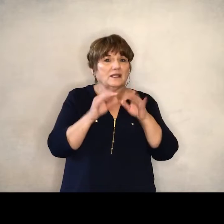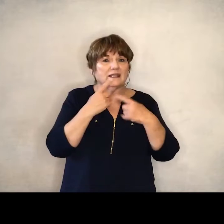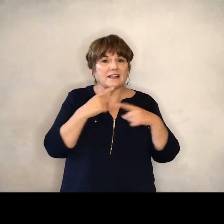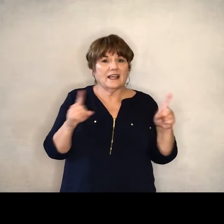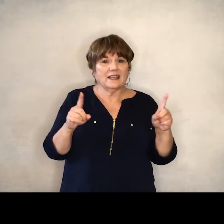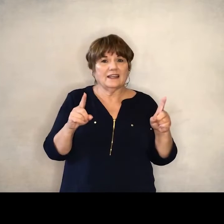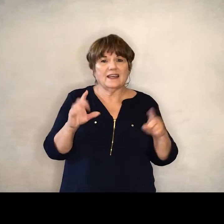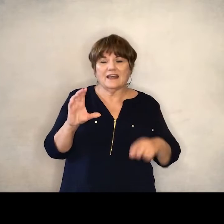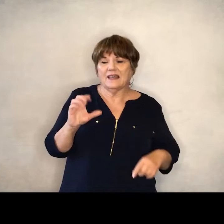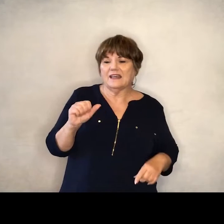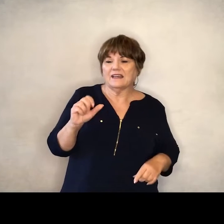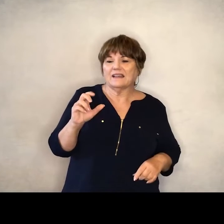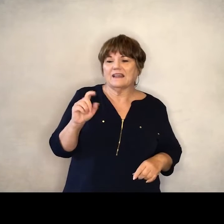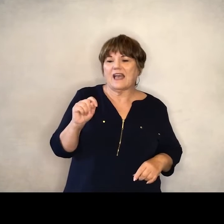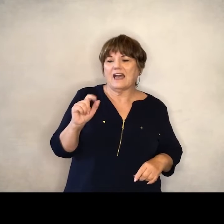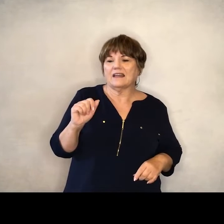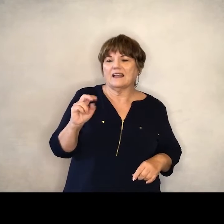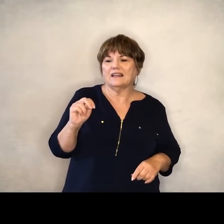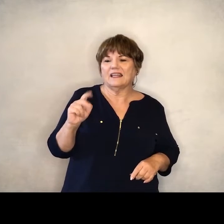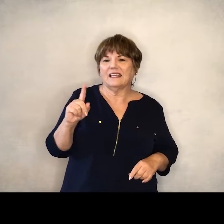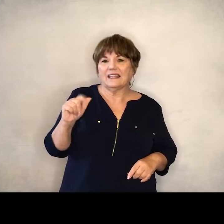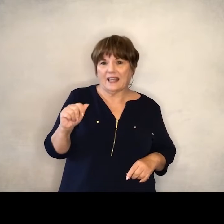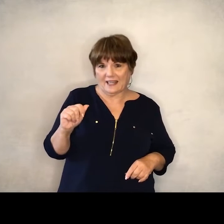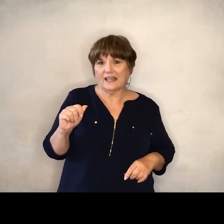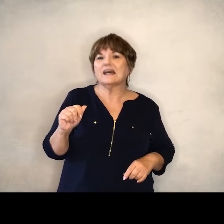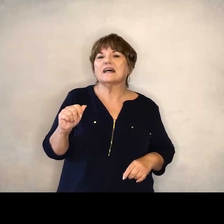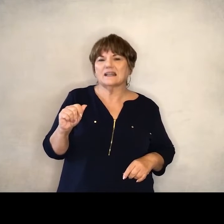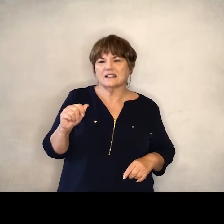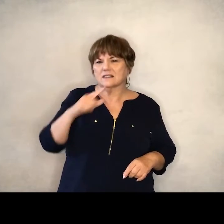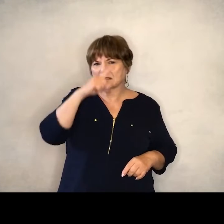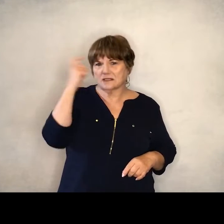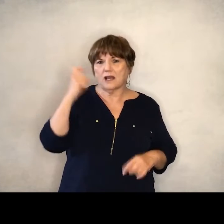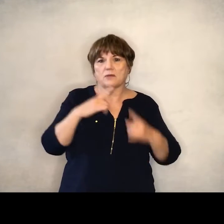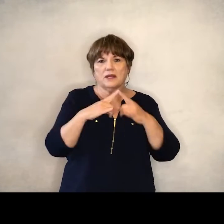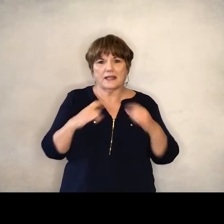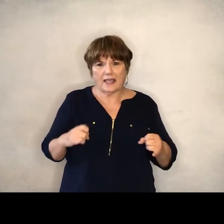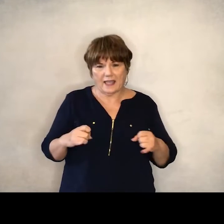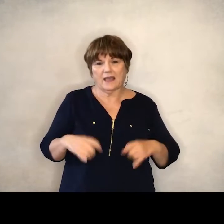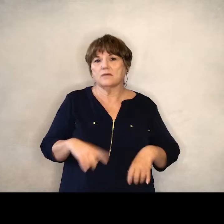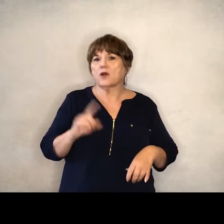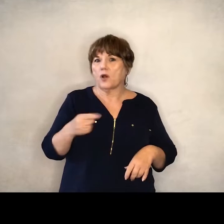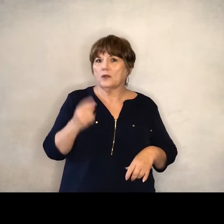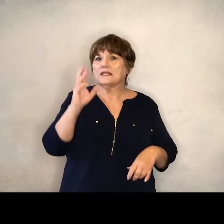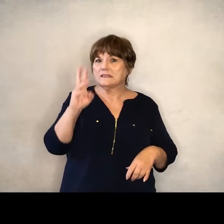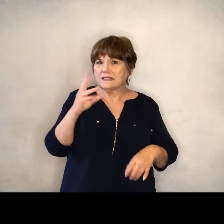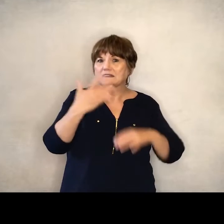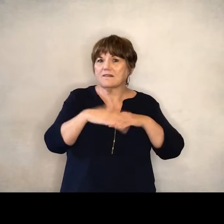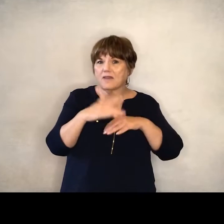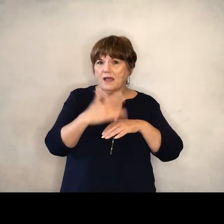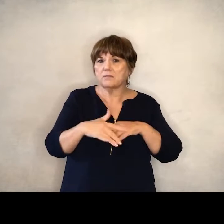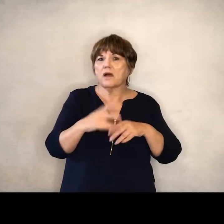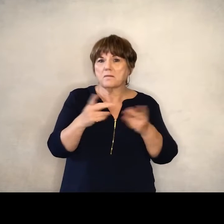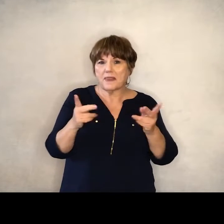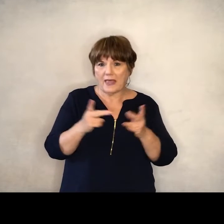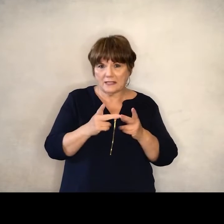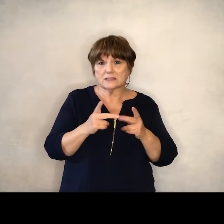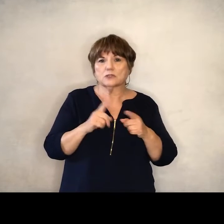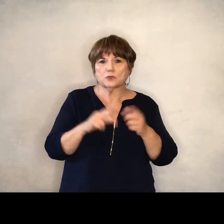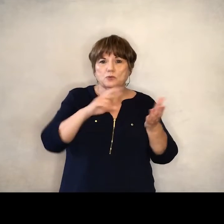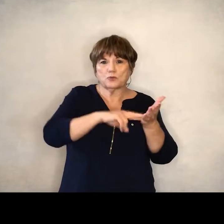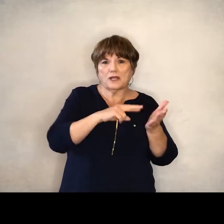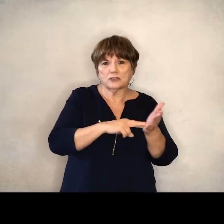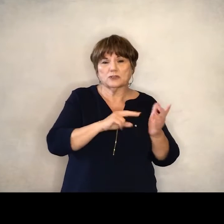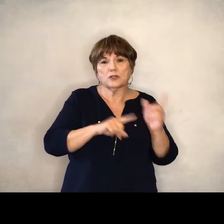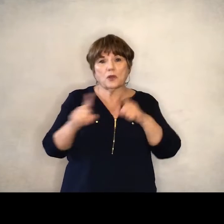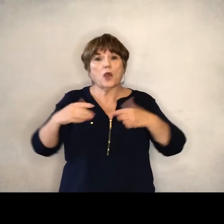Summer Camp. Our kids are going to Catalina. There are only 6 spots open. So if you are interested in going